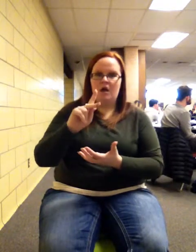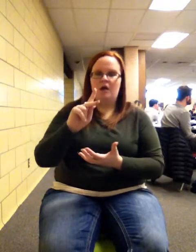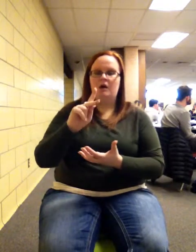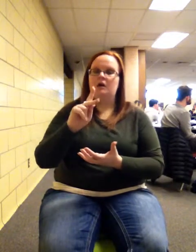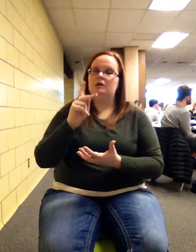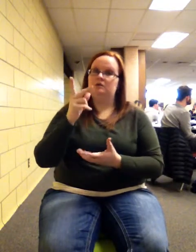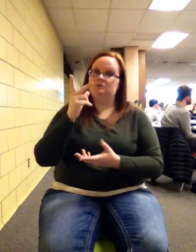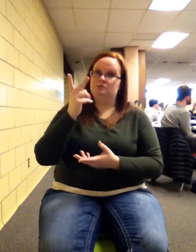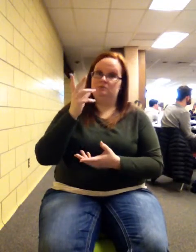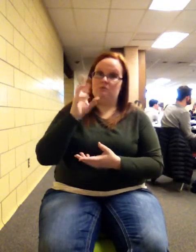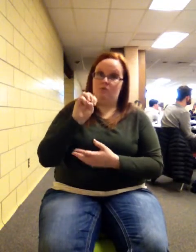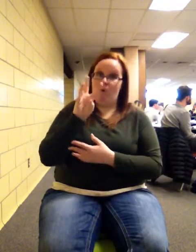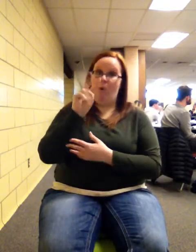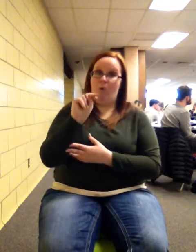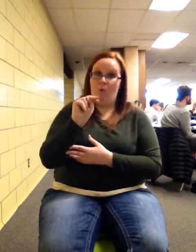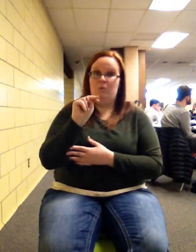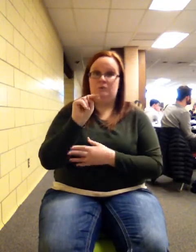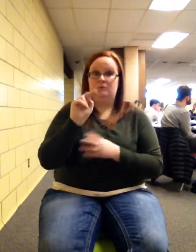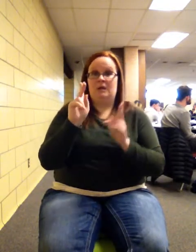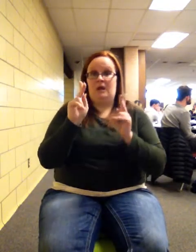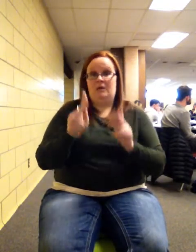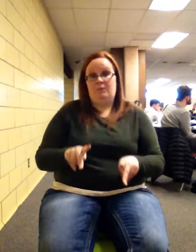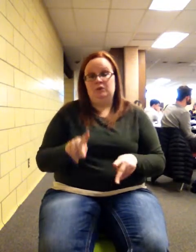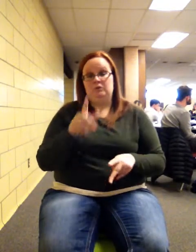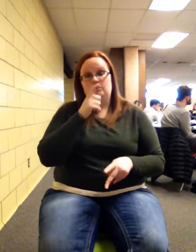So that's what you're seeing in the first few pages then of chapter 6.